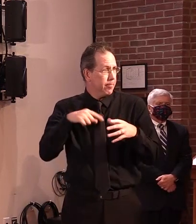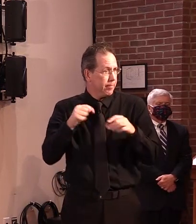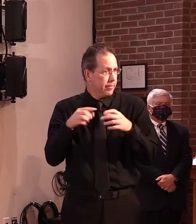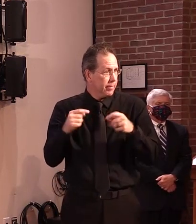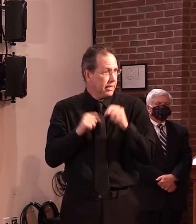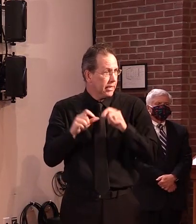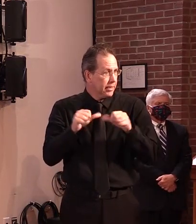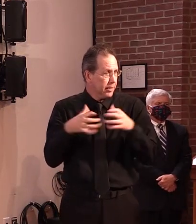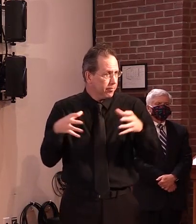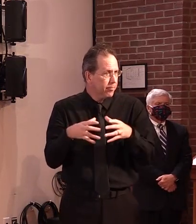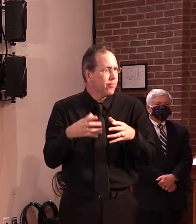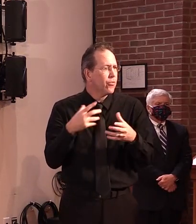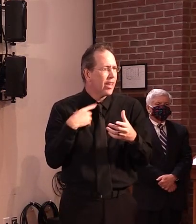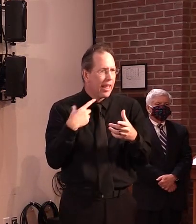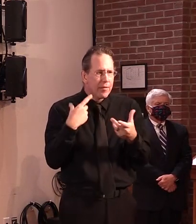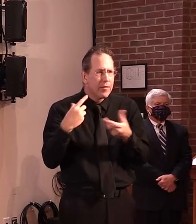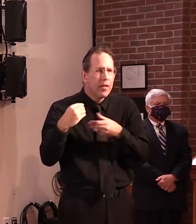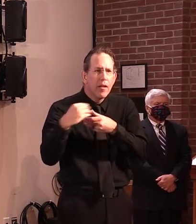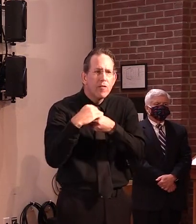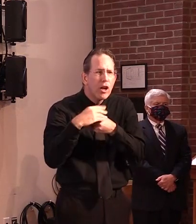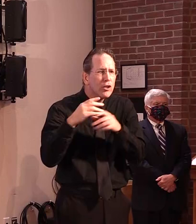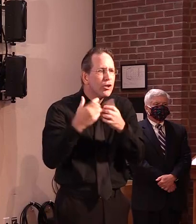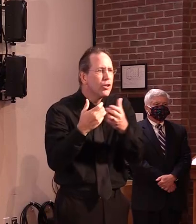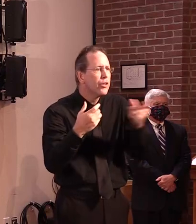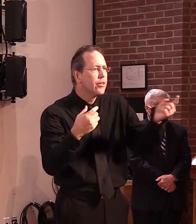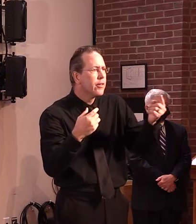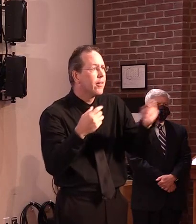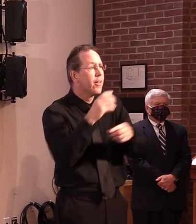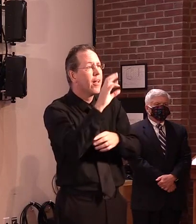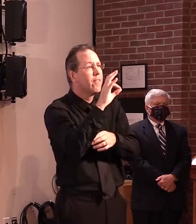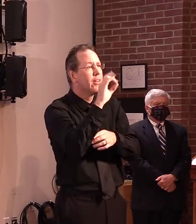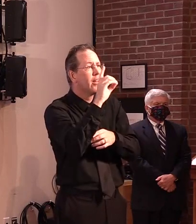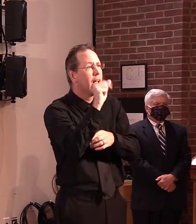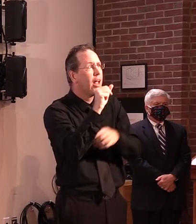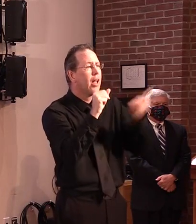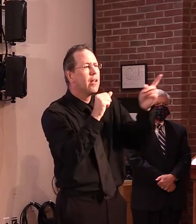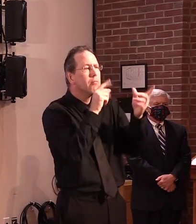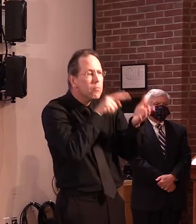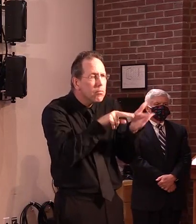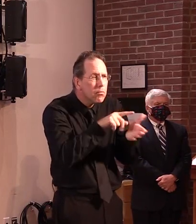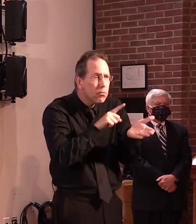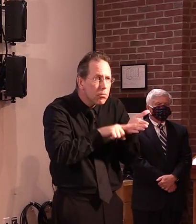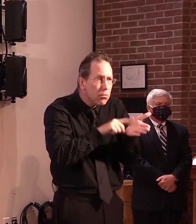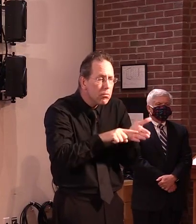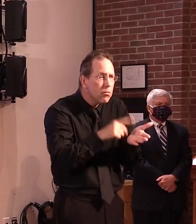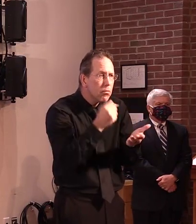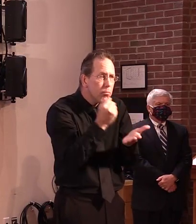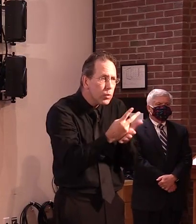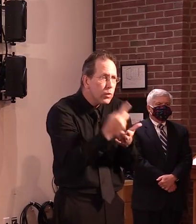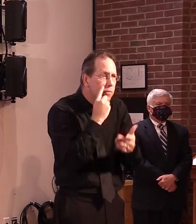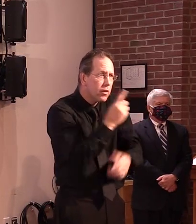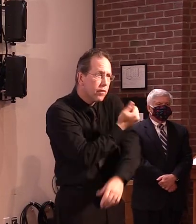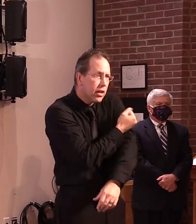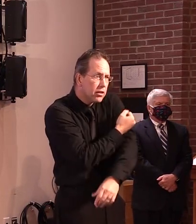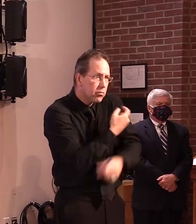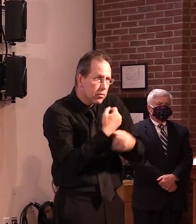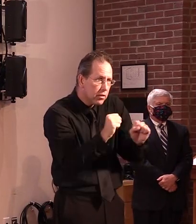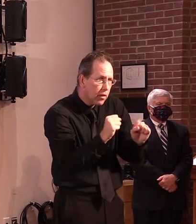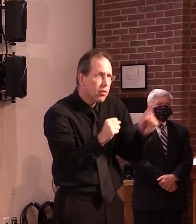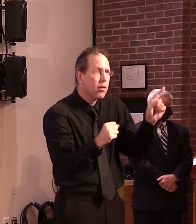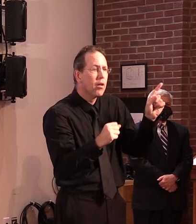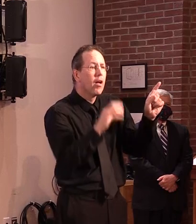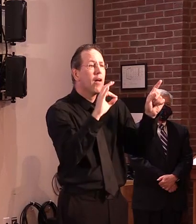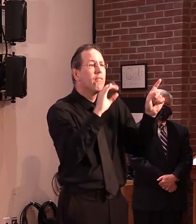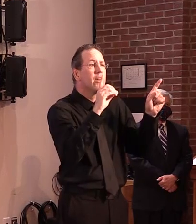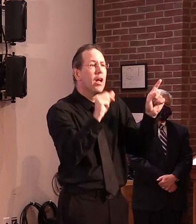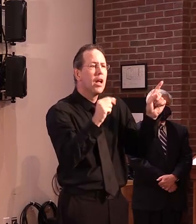the FDA, and the FDA's pledge that they will not put a vaccine for approval unless